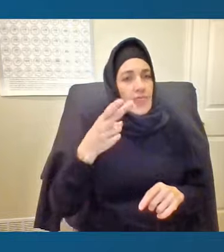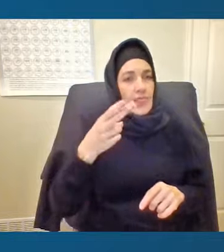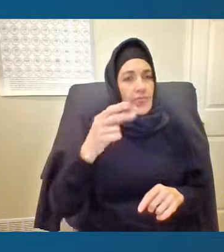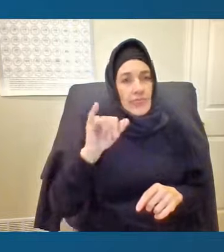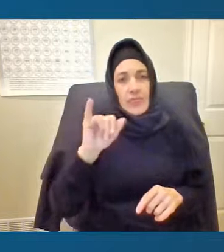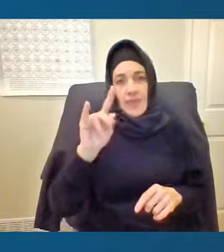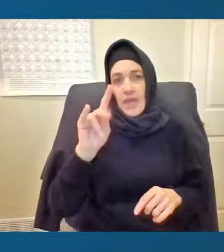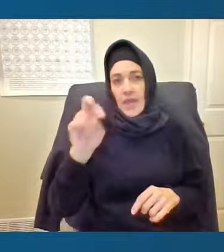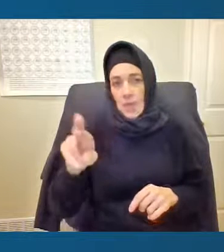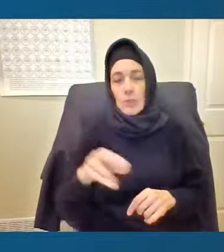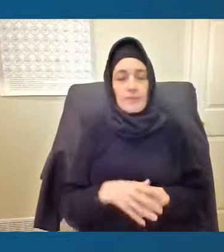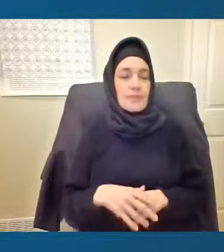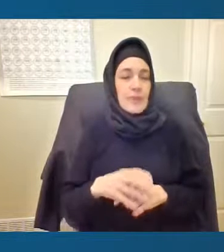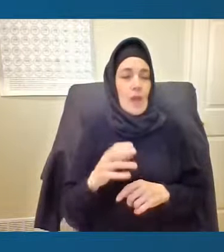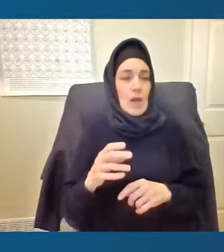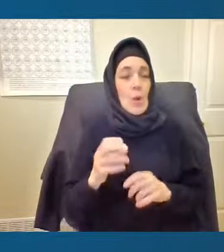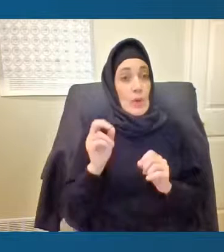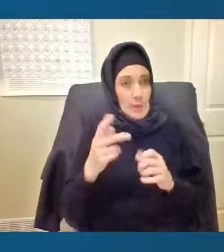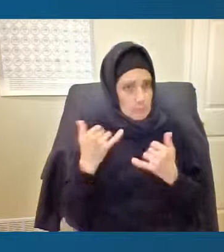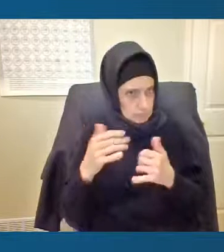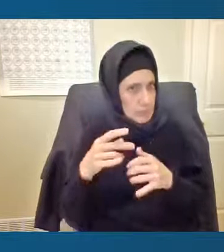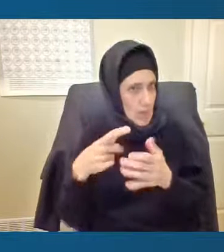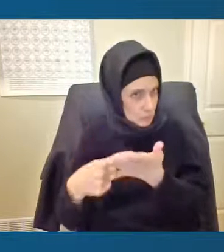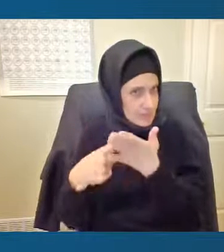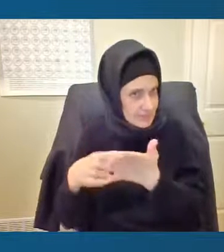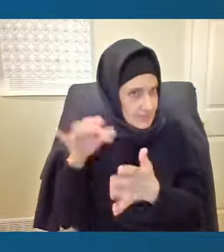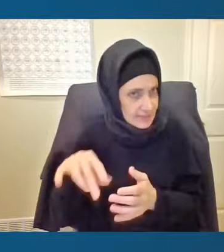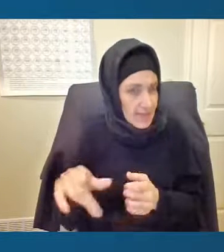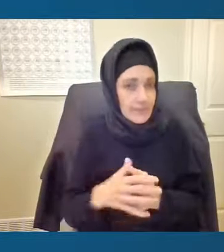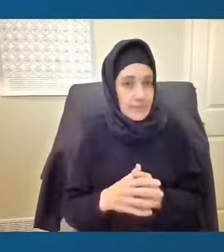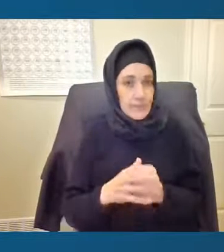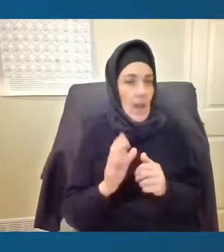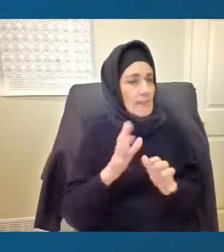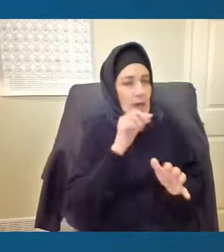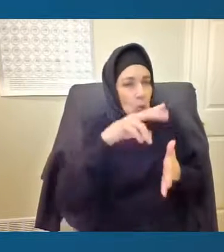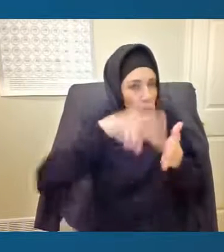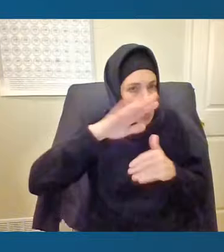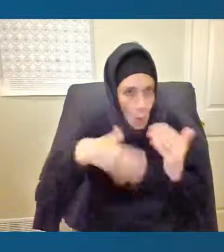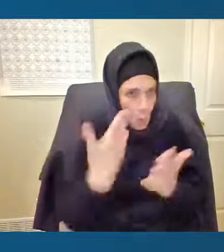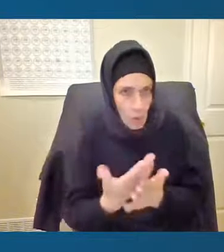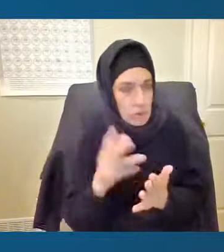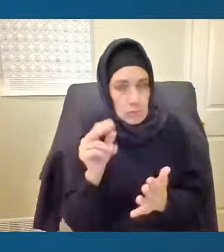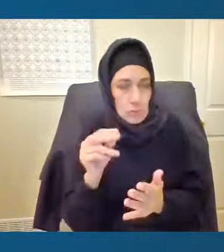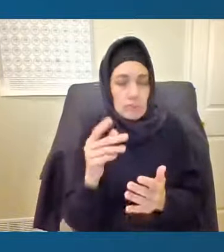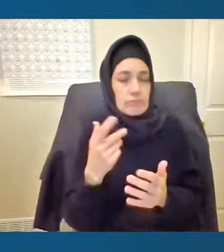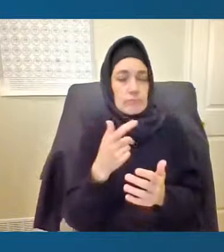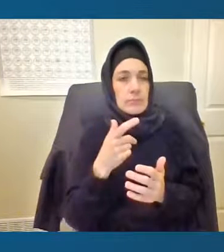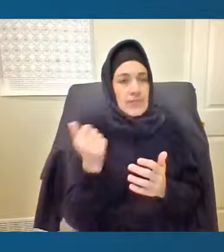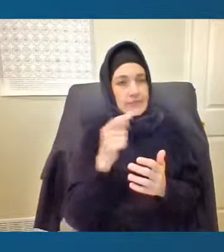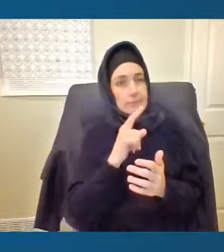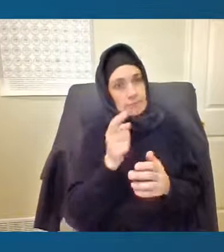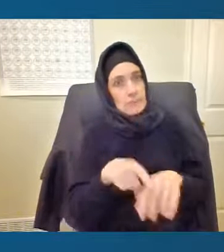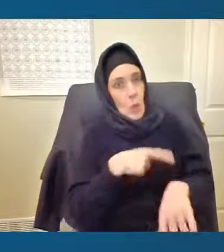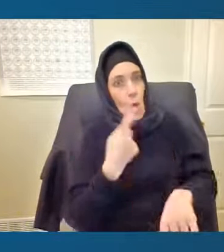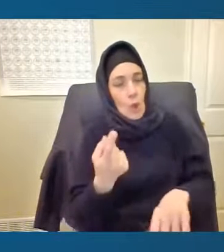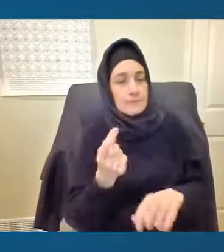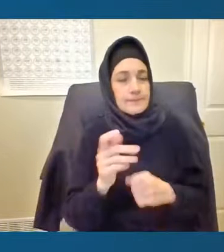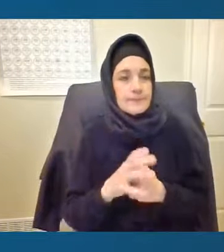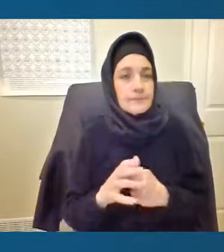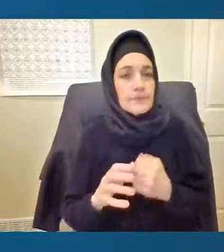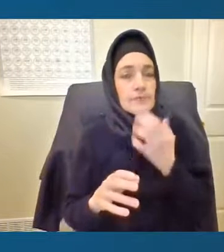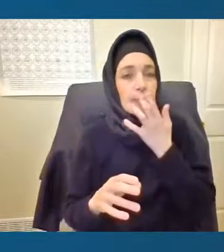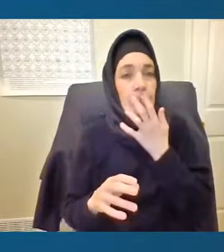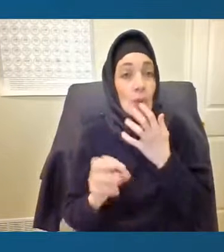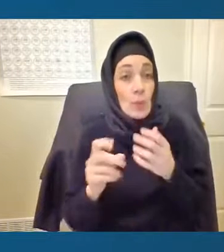So he says here, here are some. I'm not going to read all of them just because it's a bit lengthy, right?